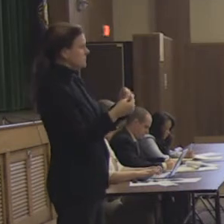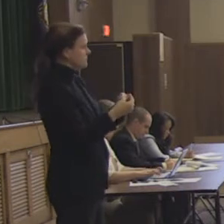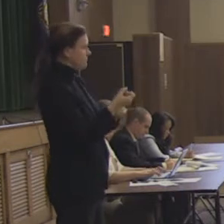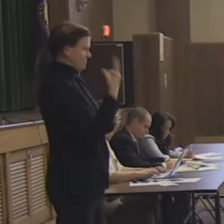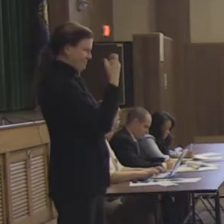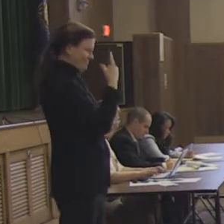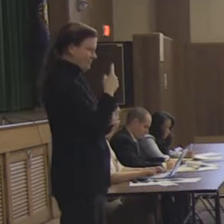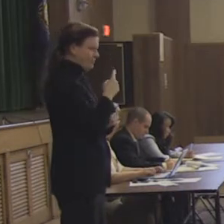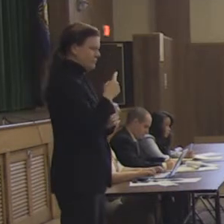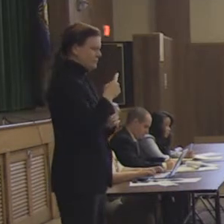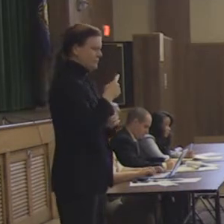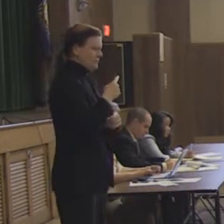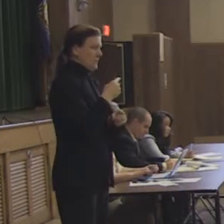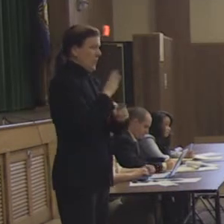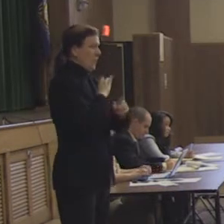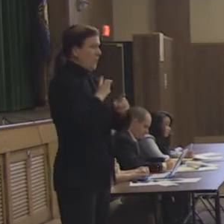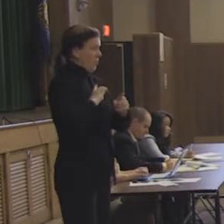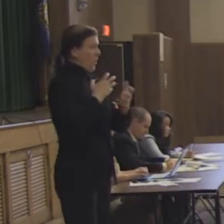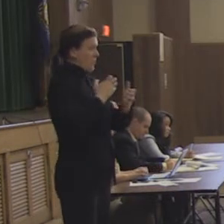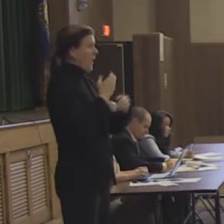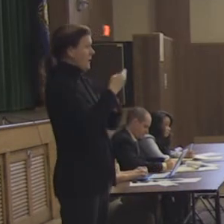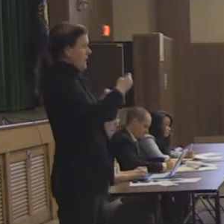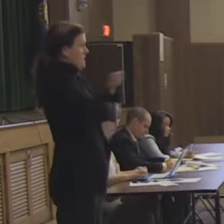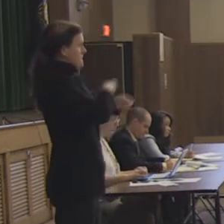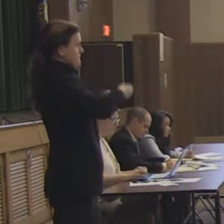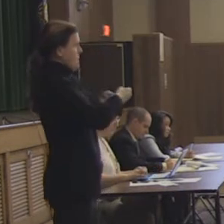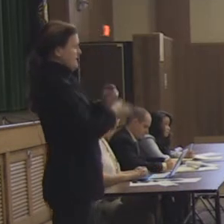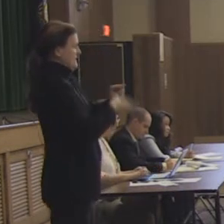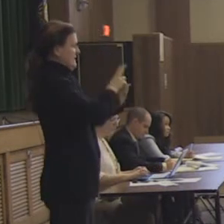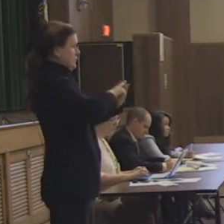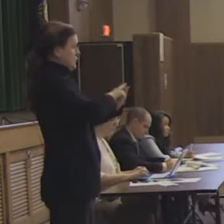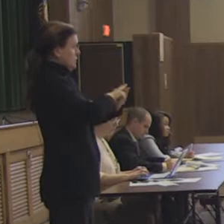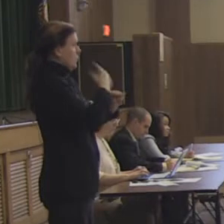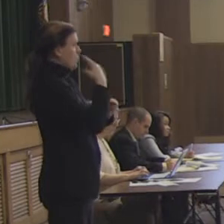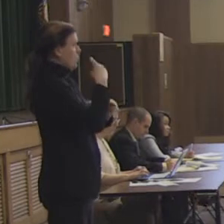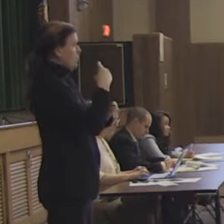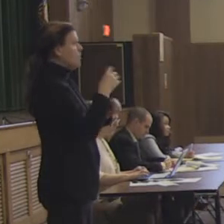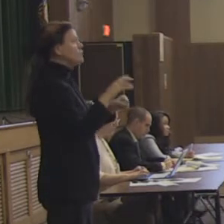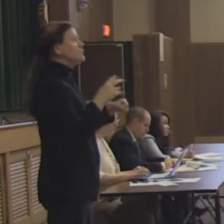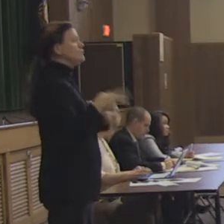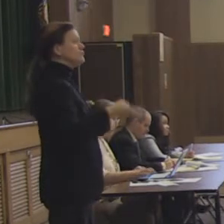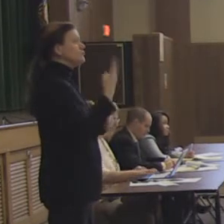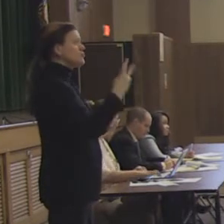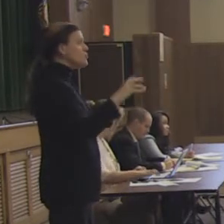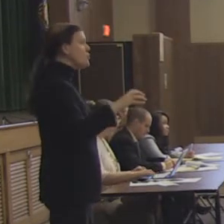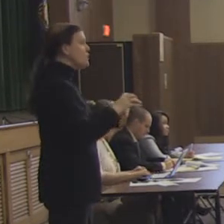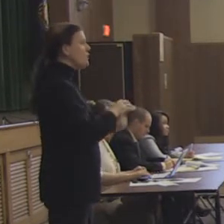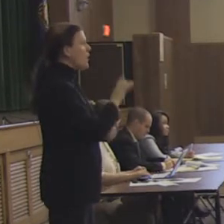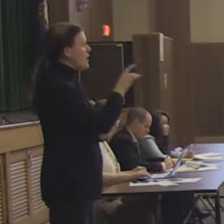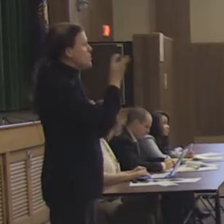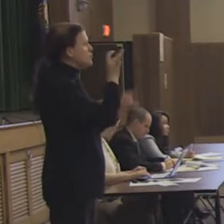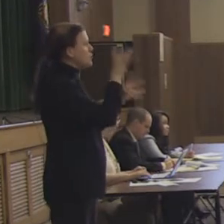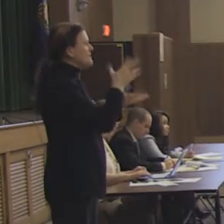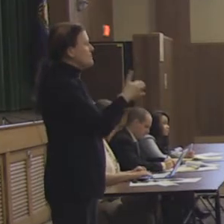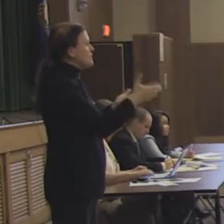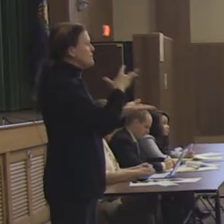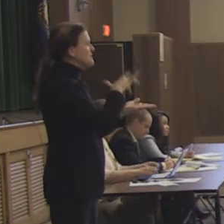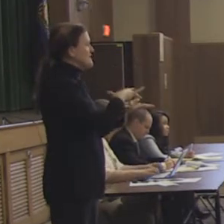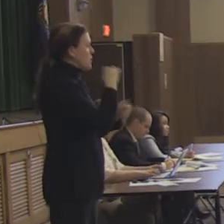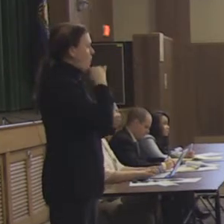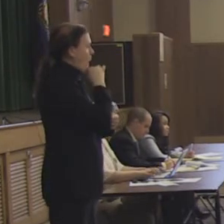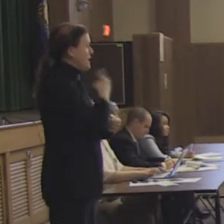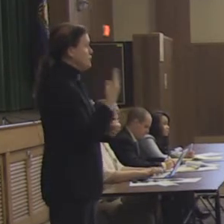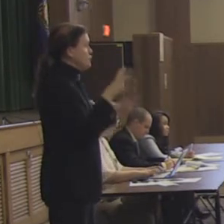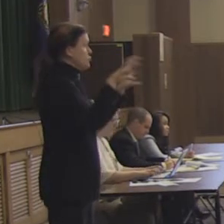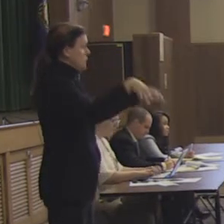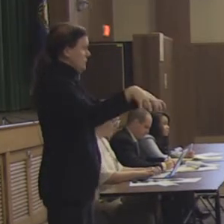an amendment to increase funding in the budget to have two fully funded crisis resource centers in Milwaukee. Now, why is this